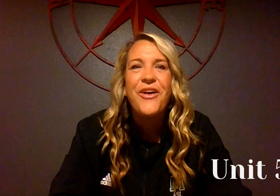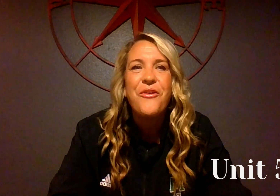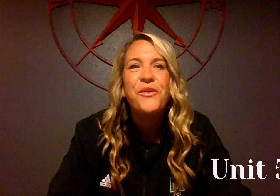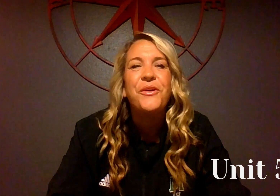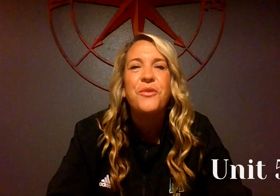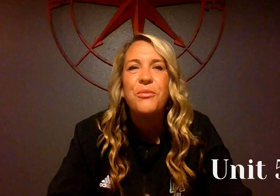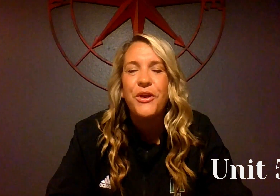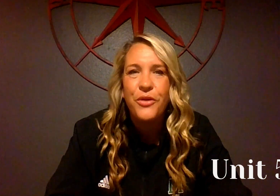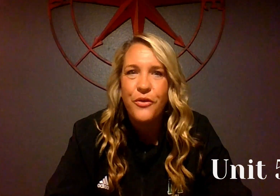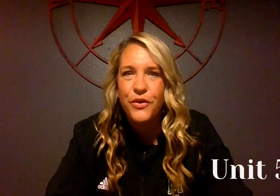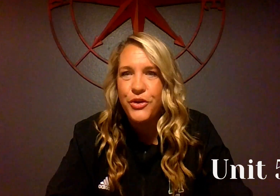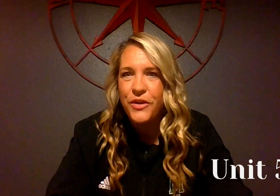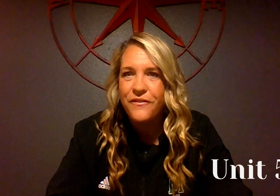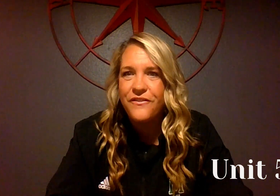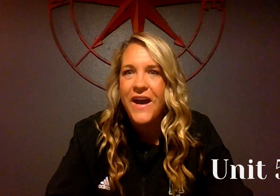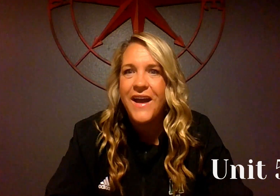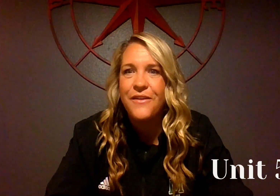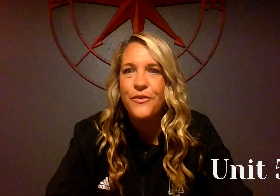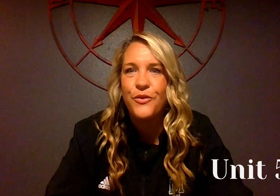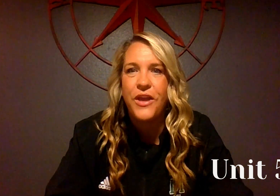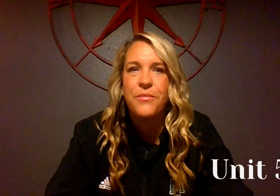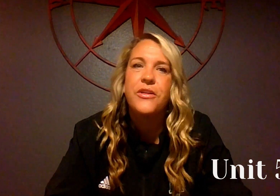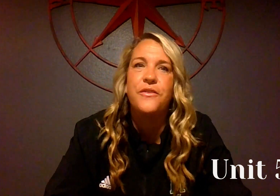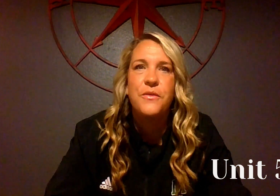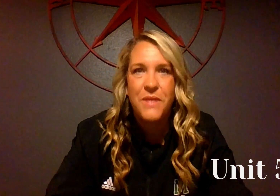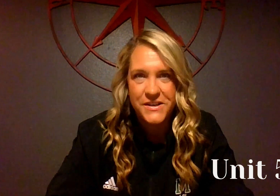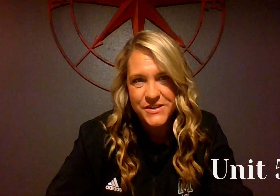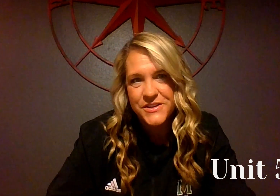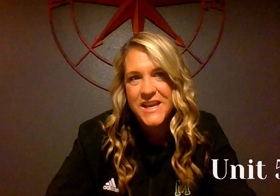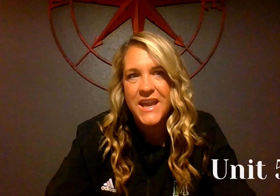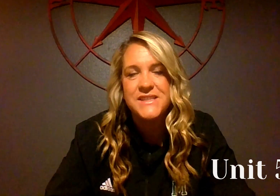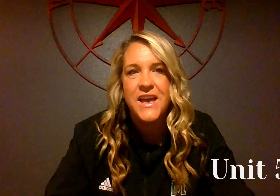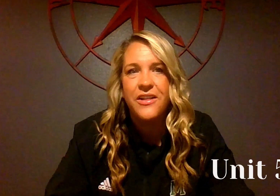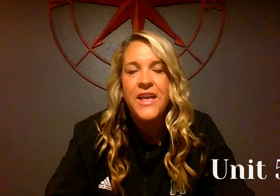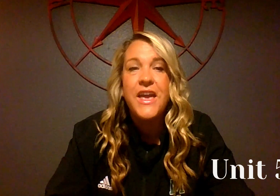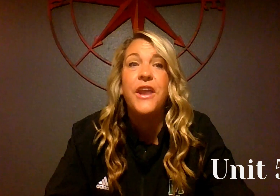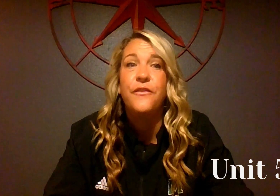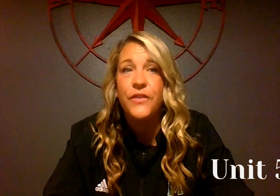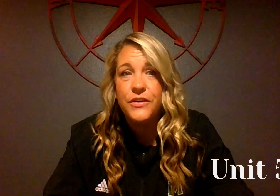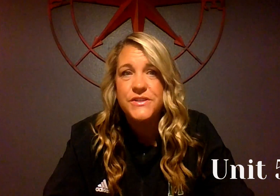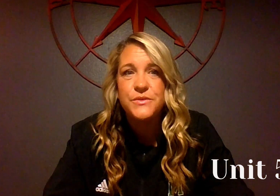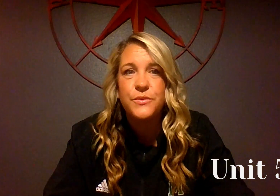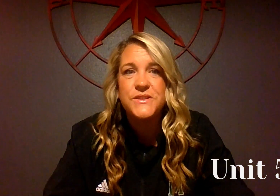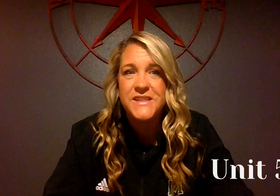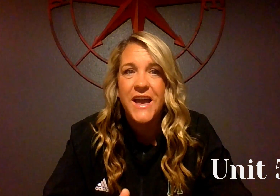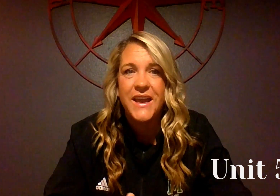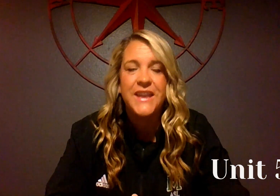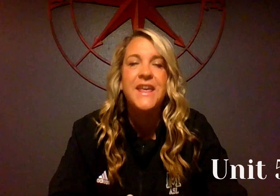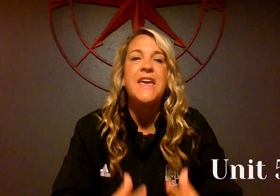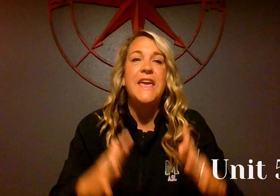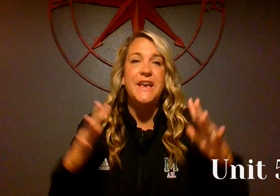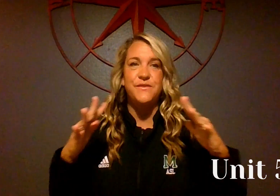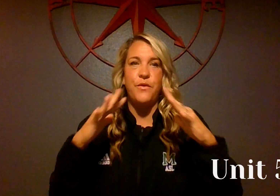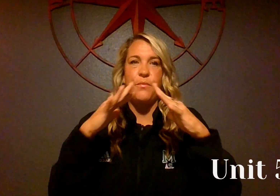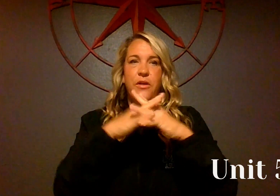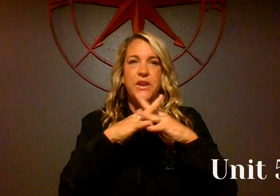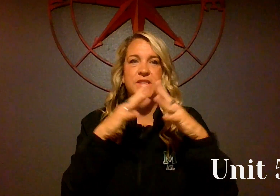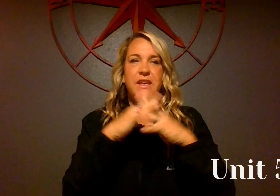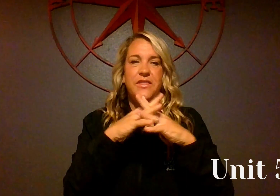Hello, everyone. We're going to be going over Unit 5 vocabulary from Masters ASL. And our first sign is football, and it's like the